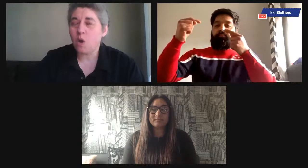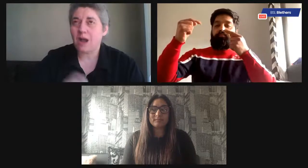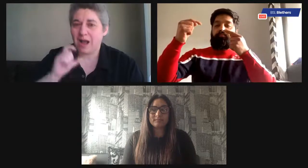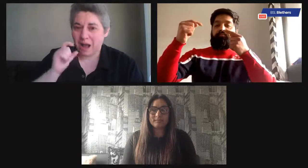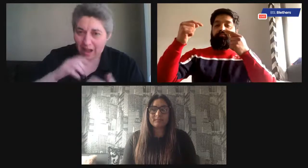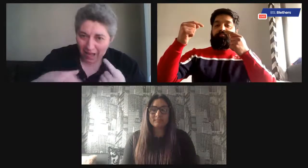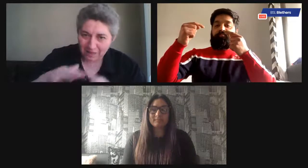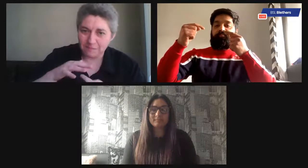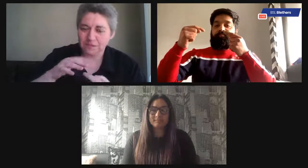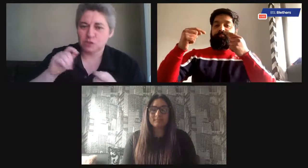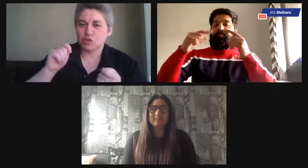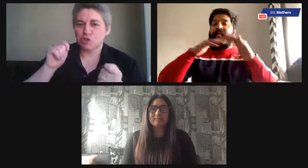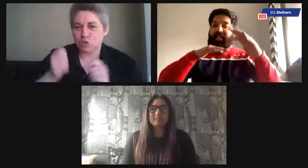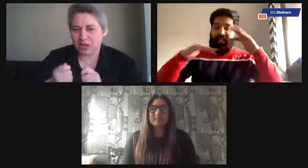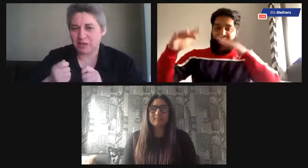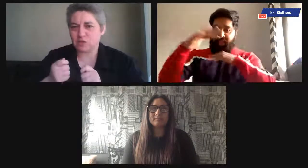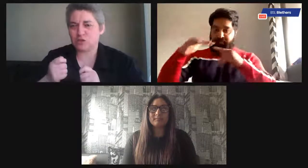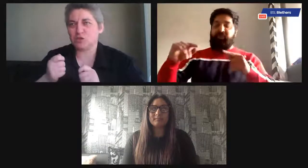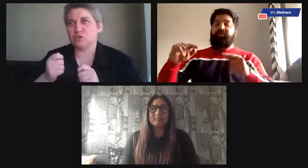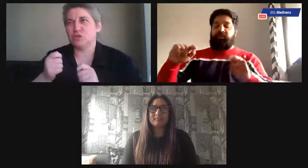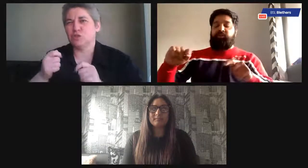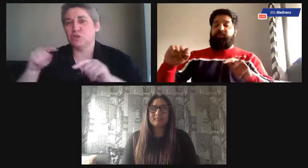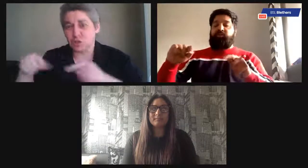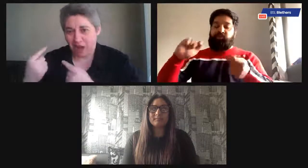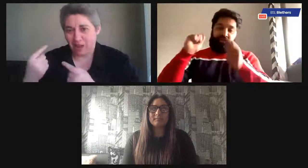Climate Change Challenge.